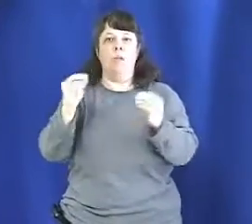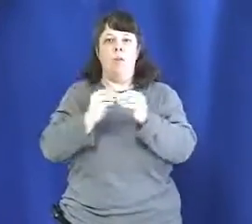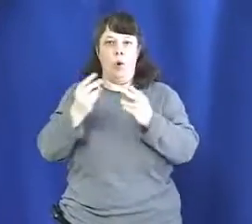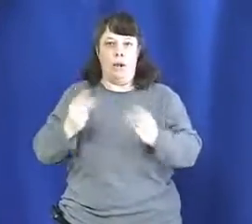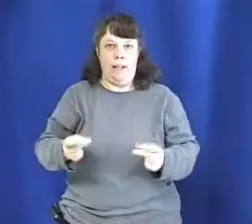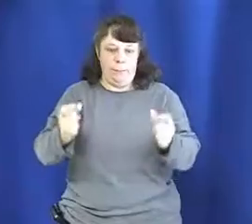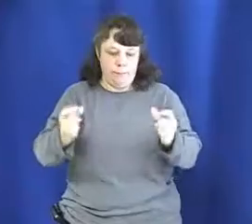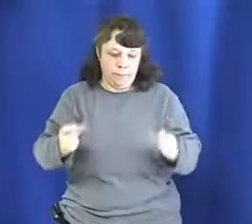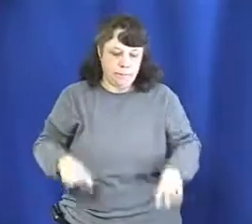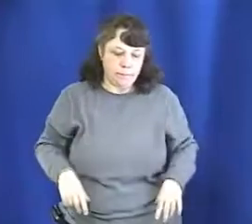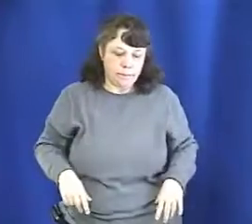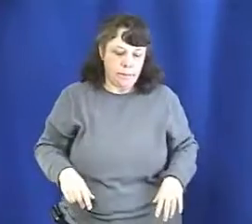more quickly.